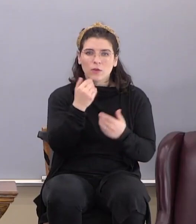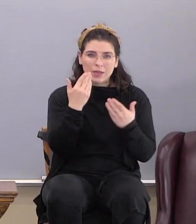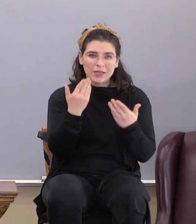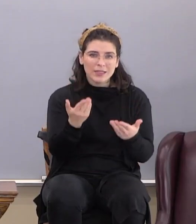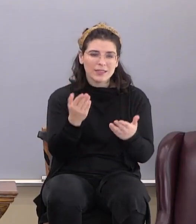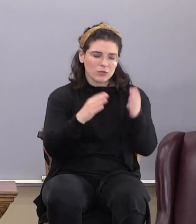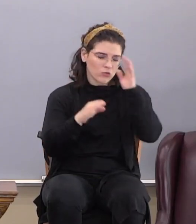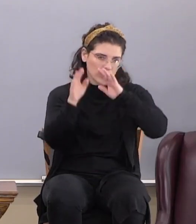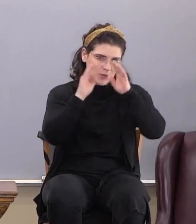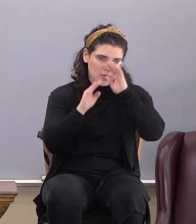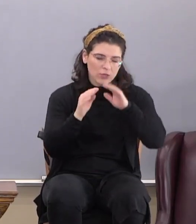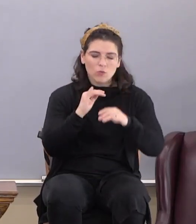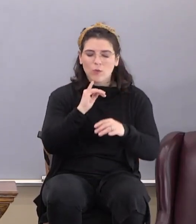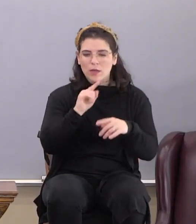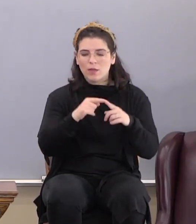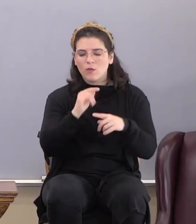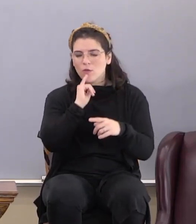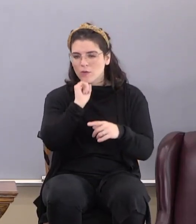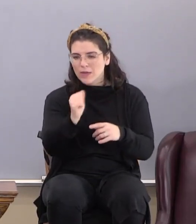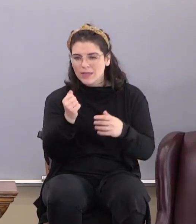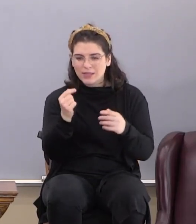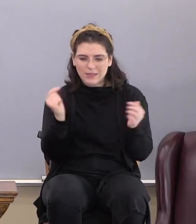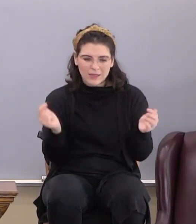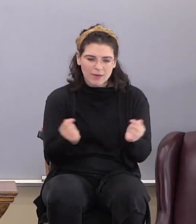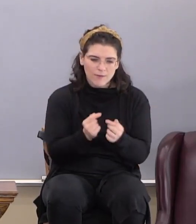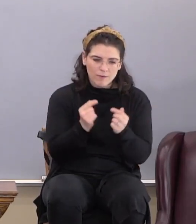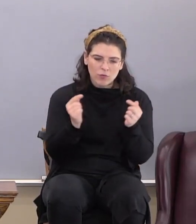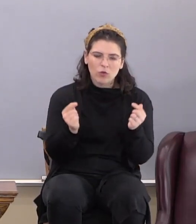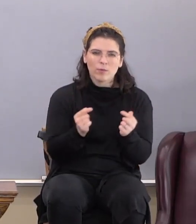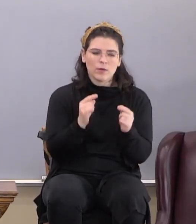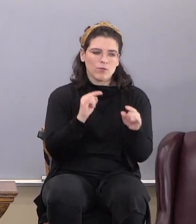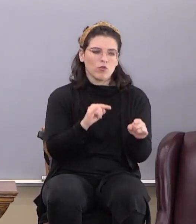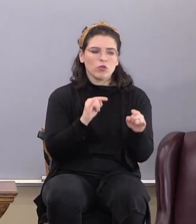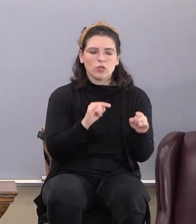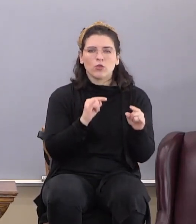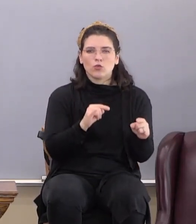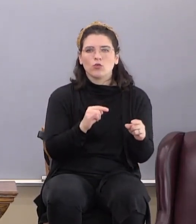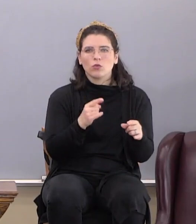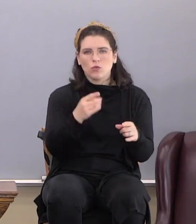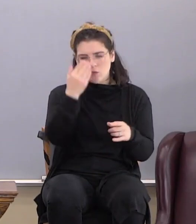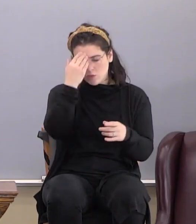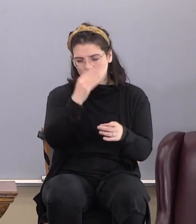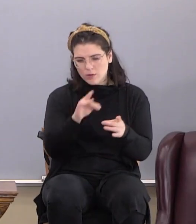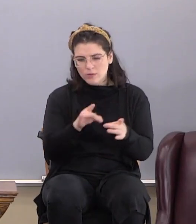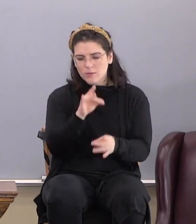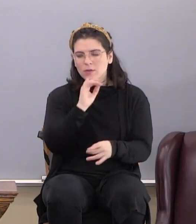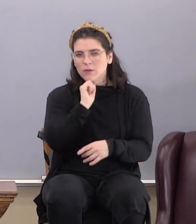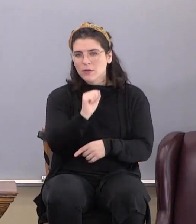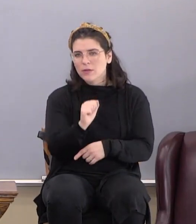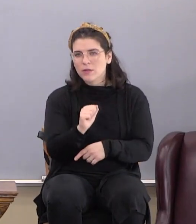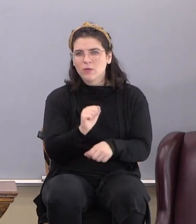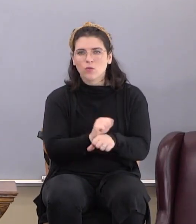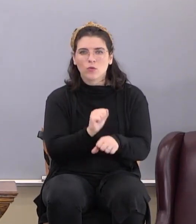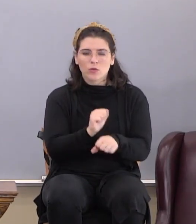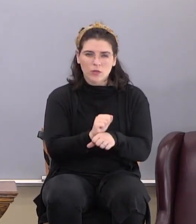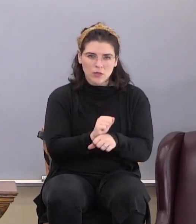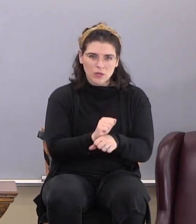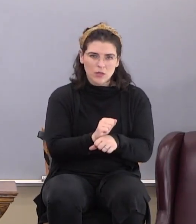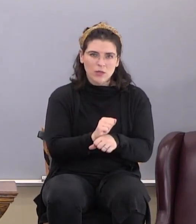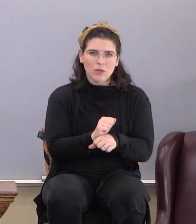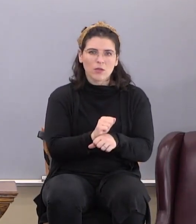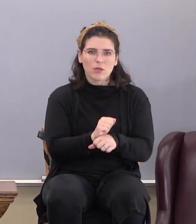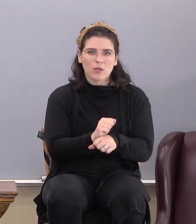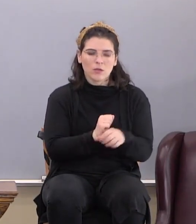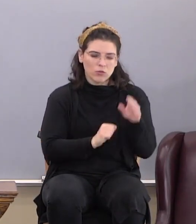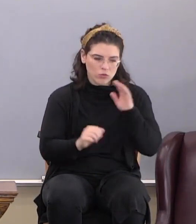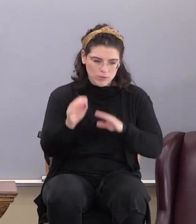tribulation, when there is infirmity and persecution, so on and so forth. You know where the Spirit is? Working.